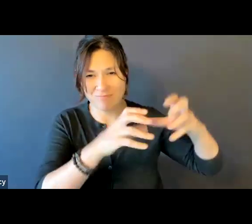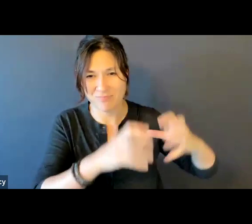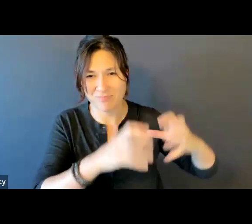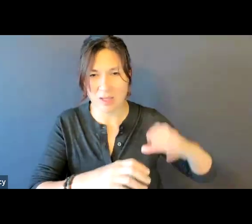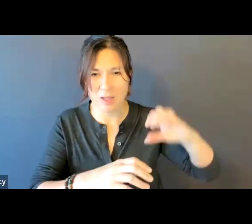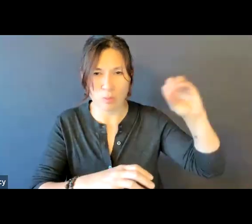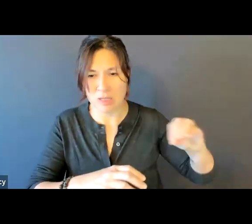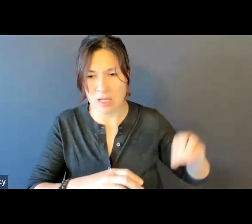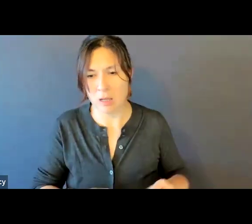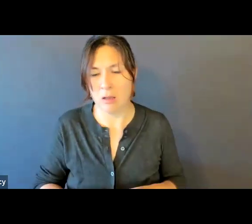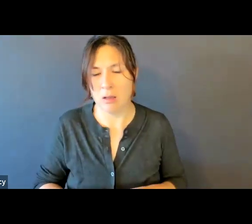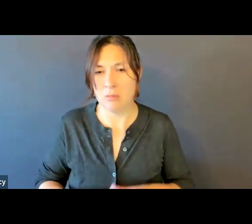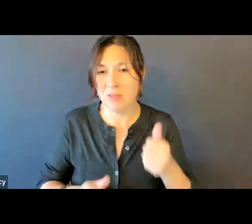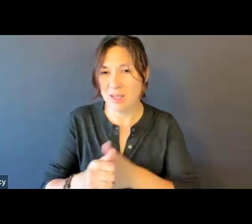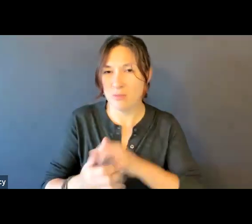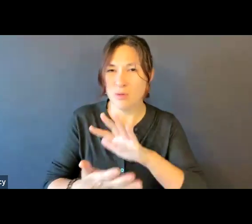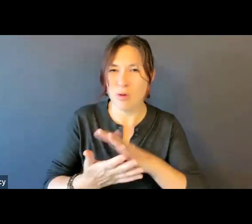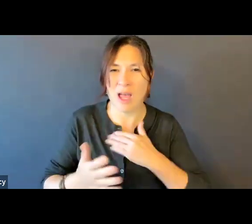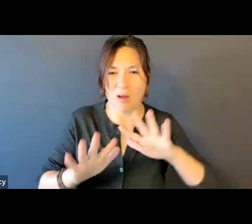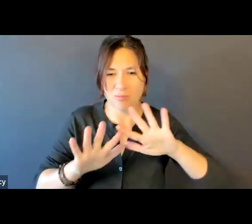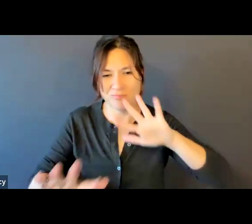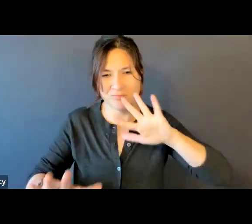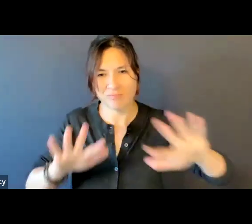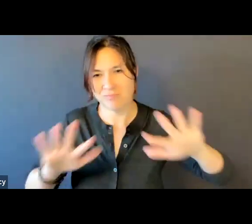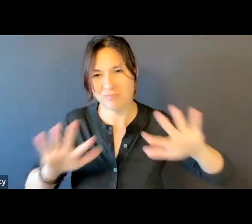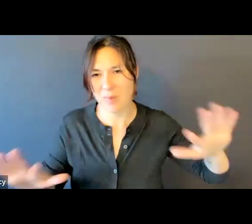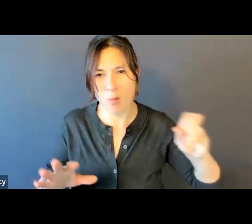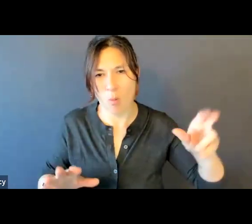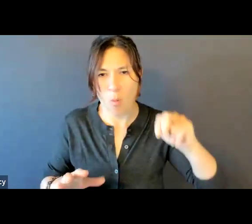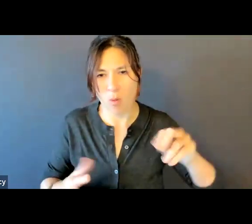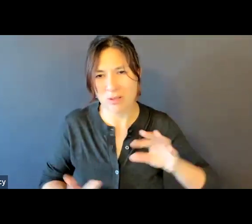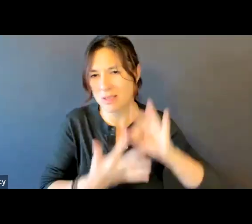every school has its own story, right? Its own challenges. And